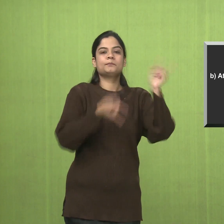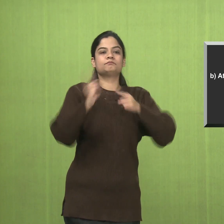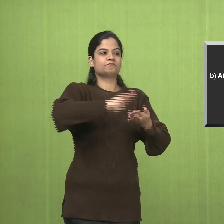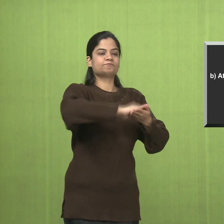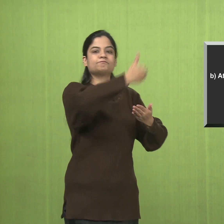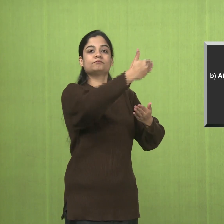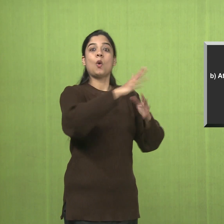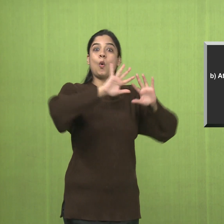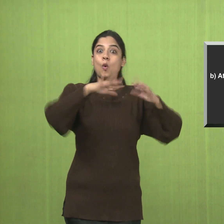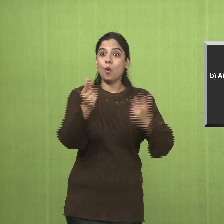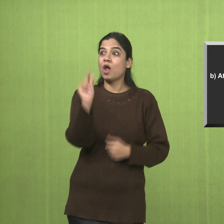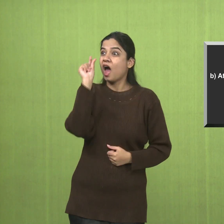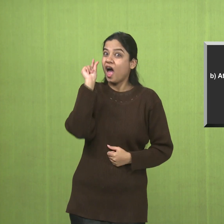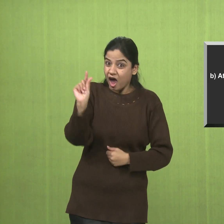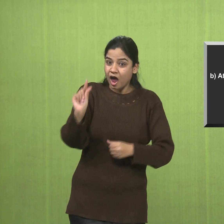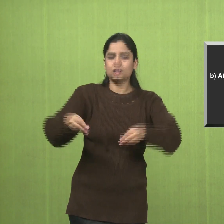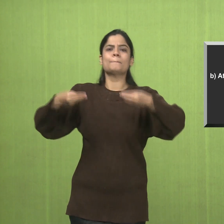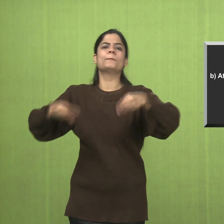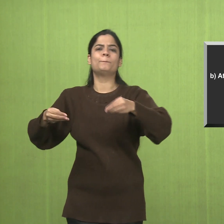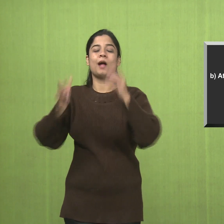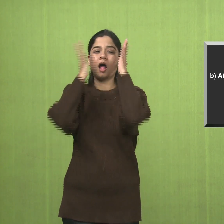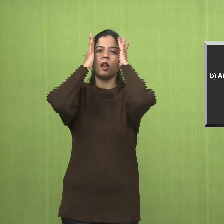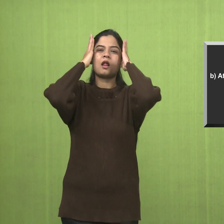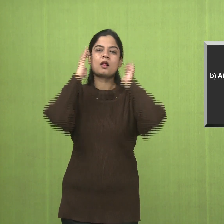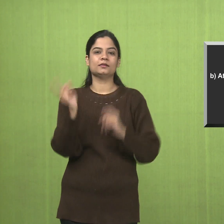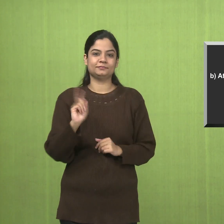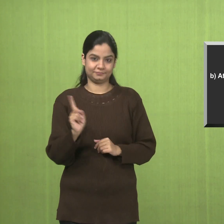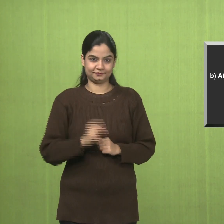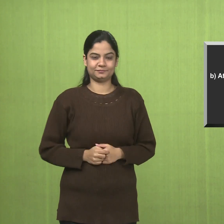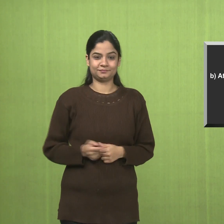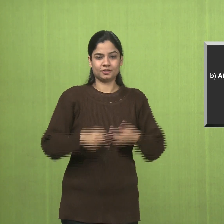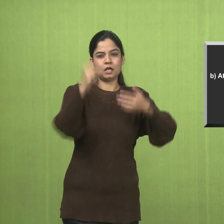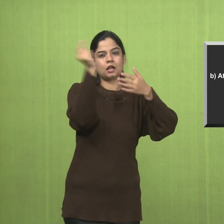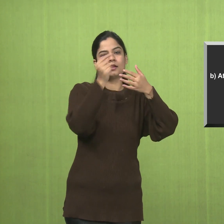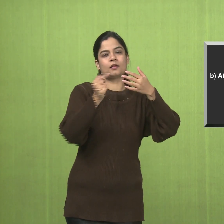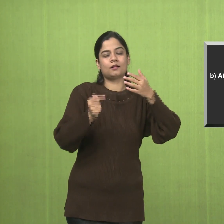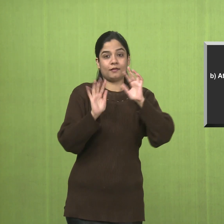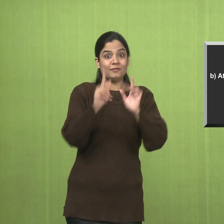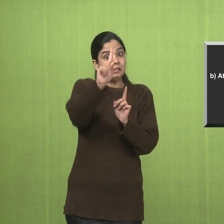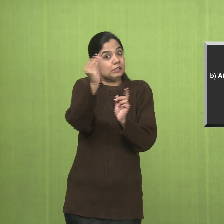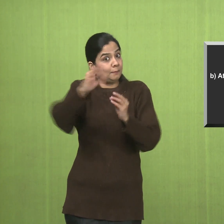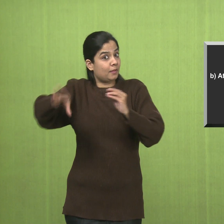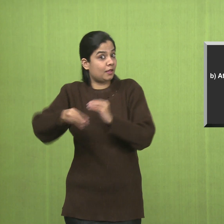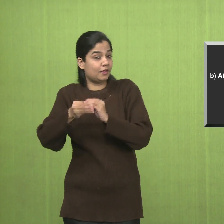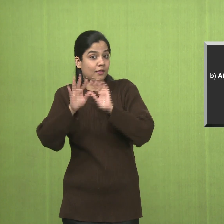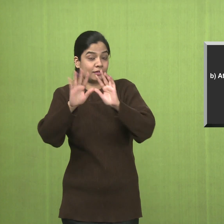also. So it's better if you don't print. You can print only in urgent situations when you need it, not all the time. So remember all these